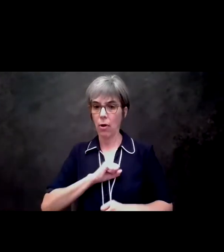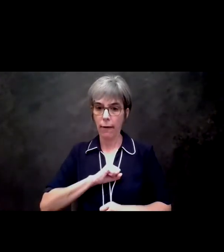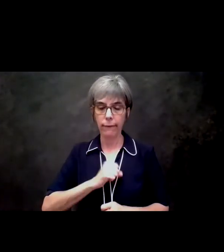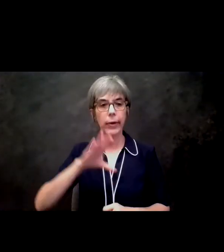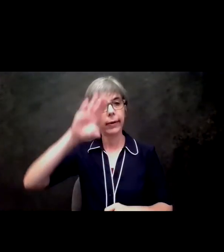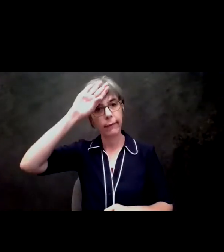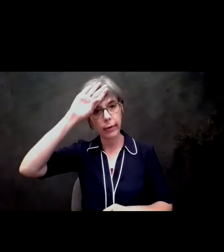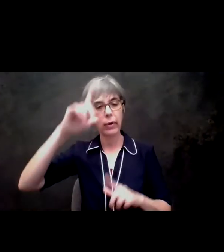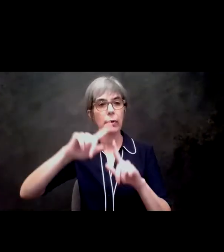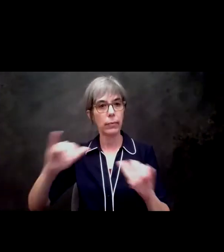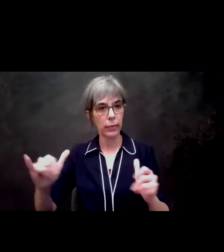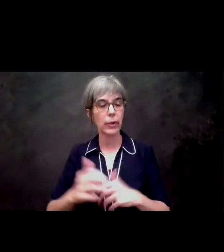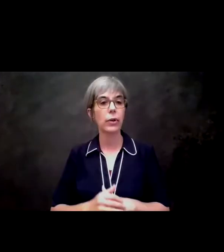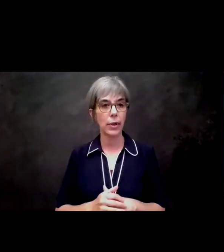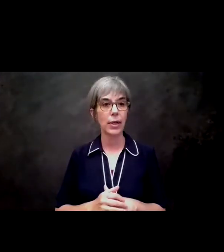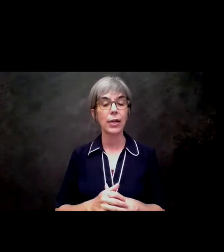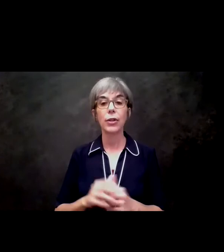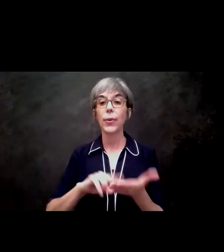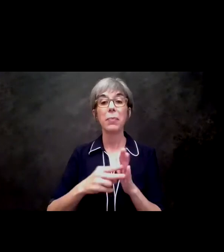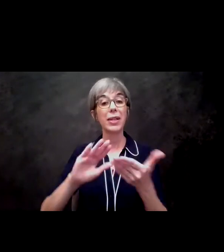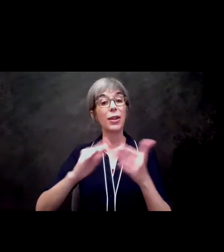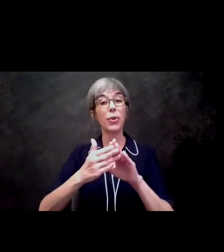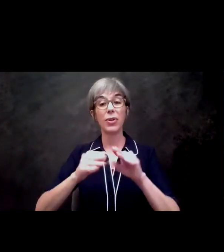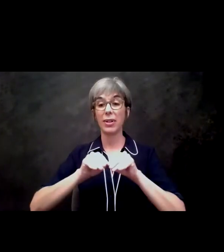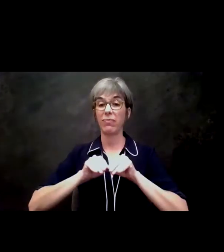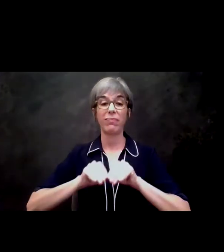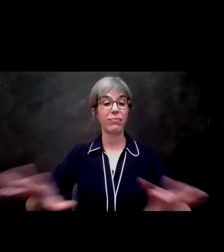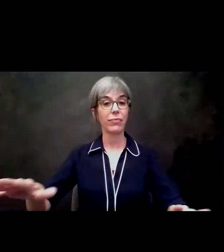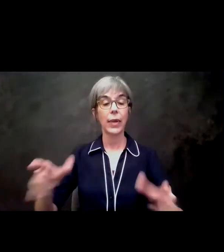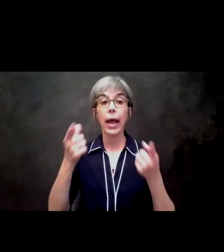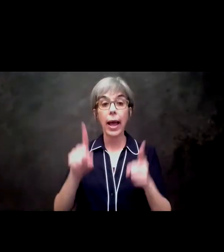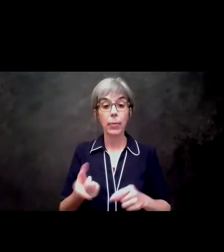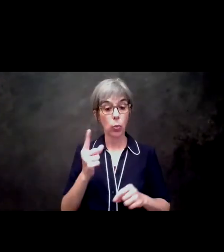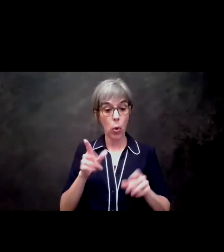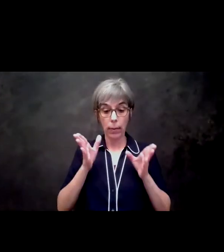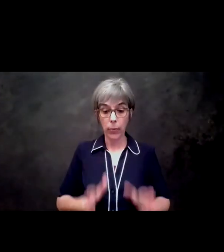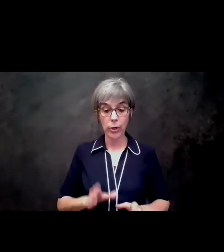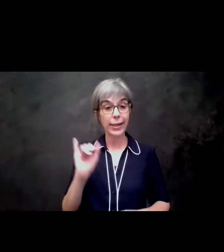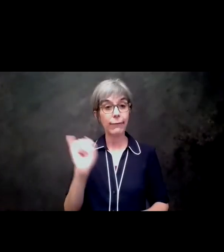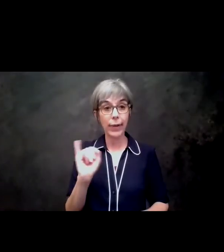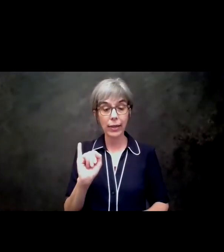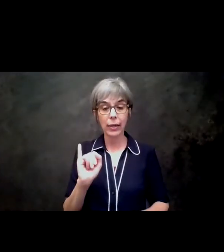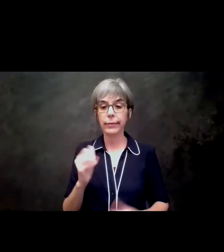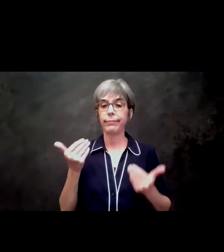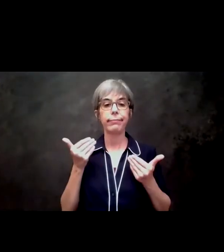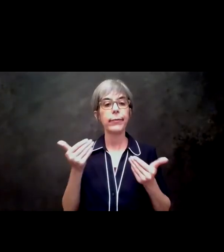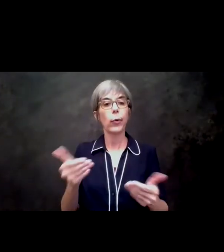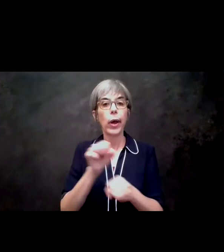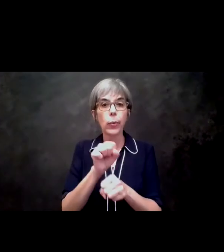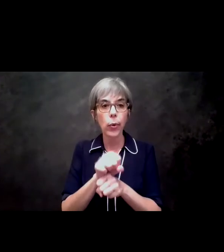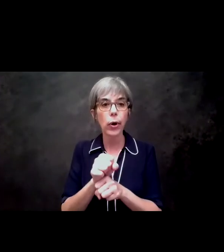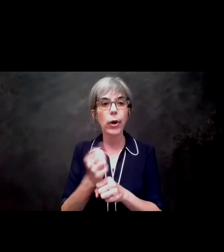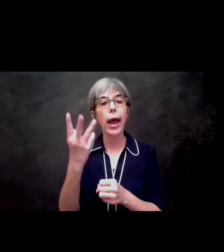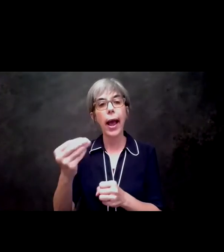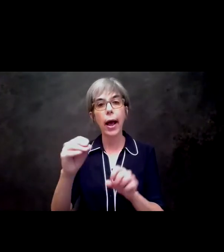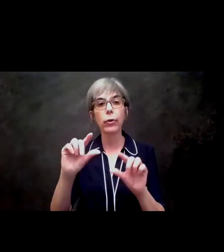in interviews, we're seeing community spread from individuals who become infected and then go to work or attend group activities, and they